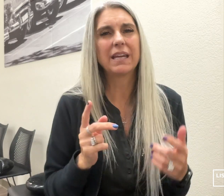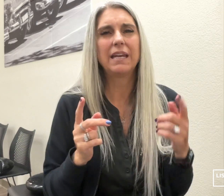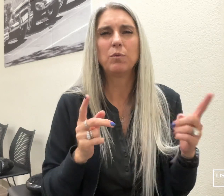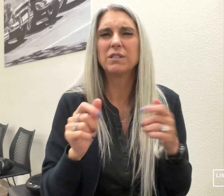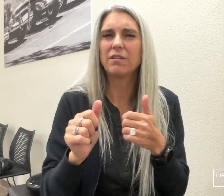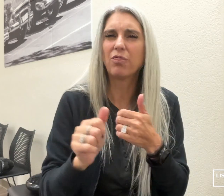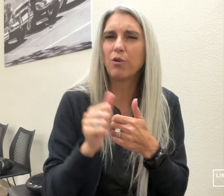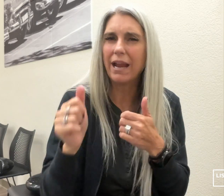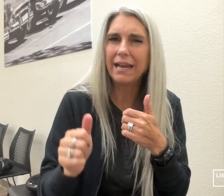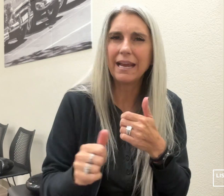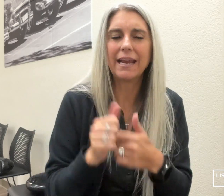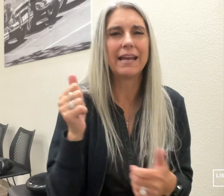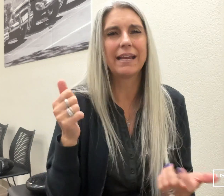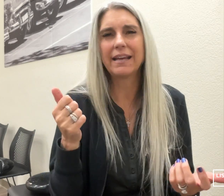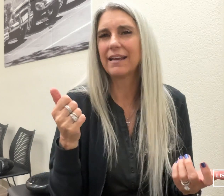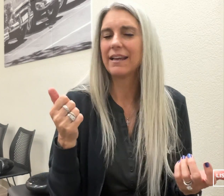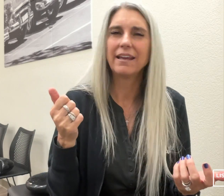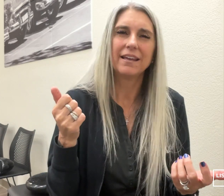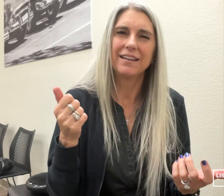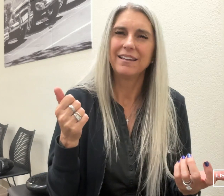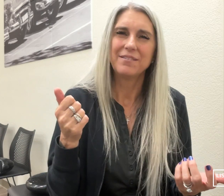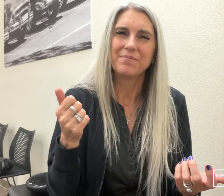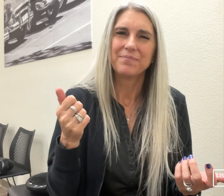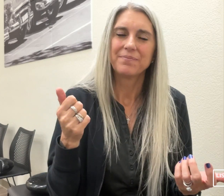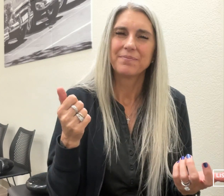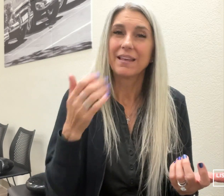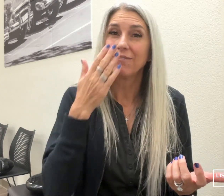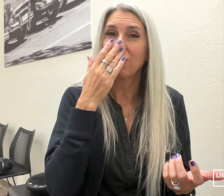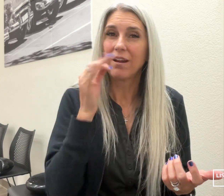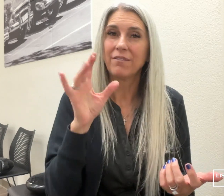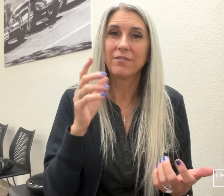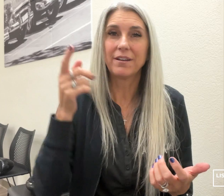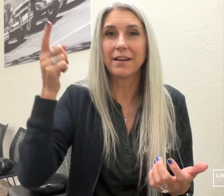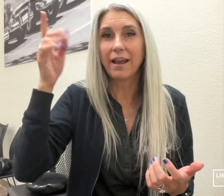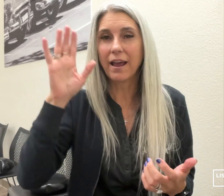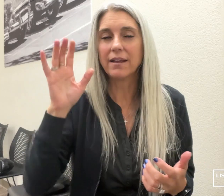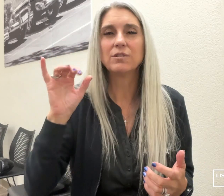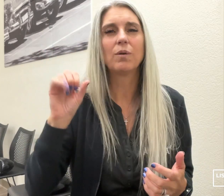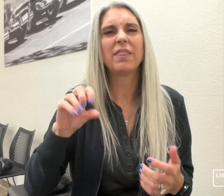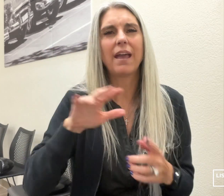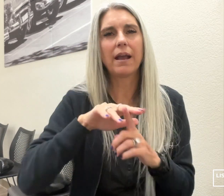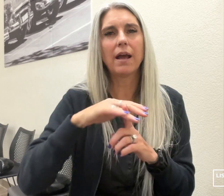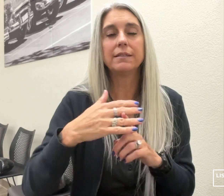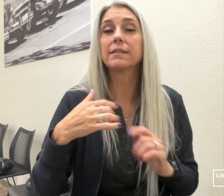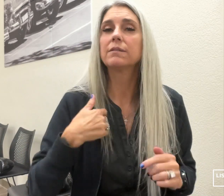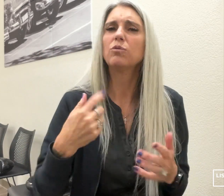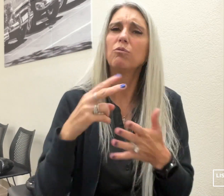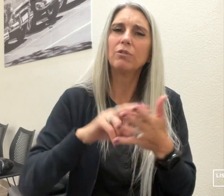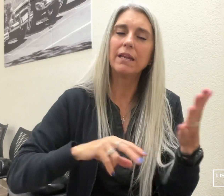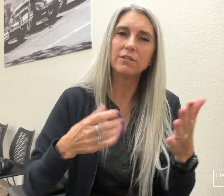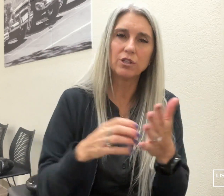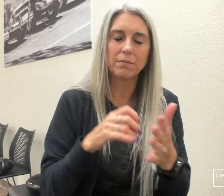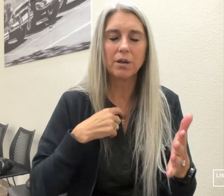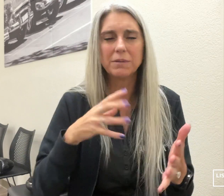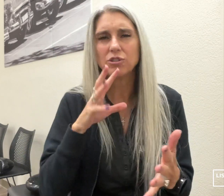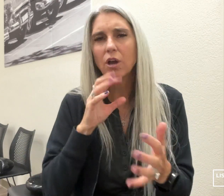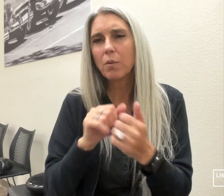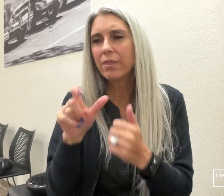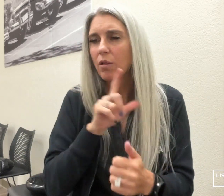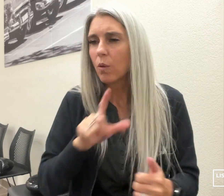the threats before God. And so in that context, I've been reading this chapter and talking to the Lord and listening,